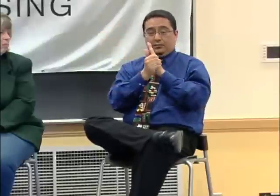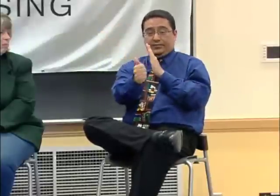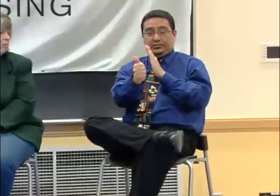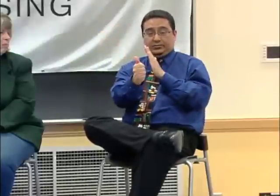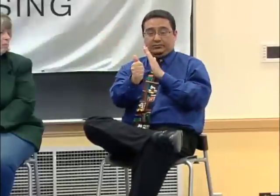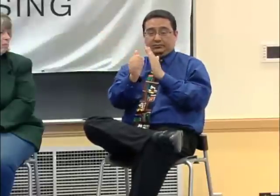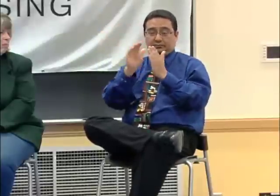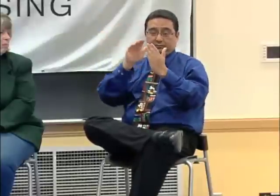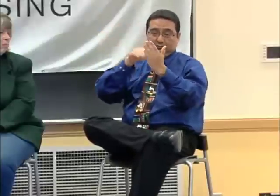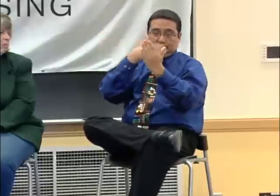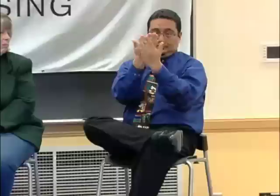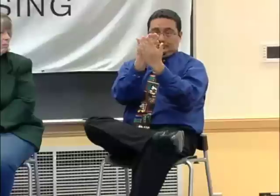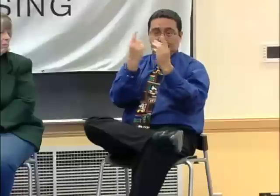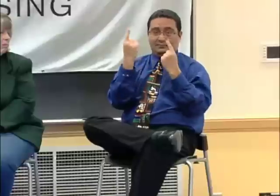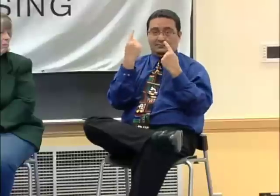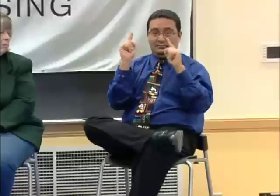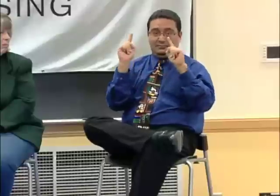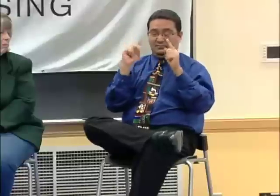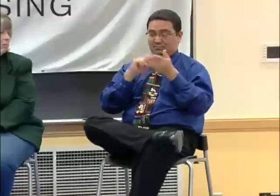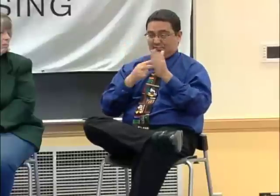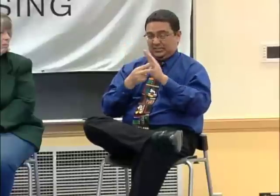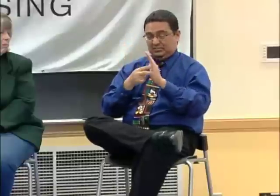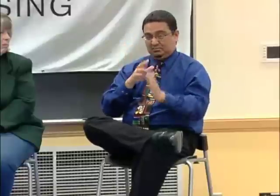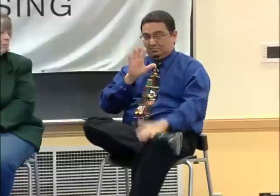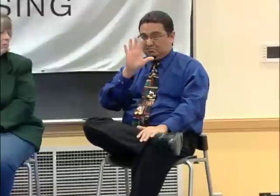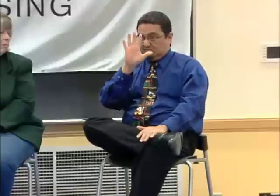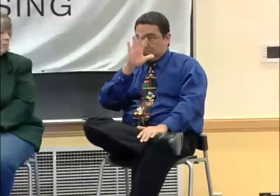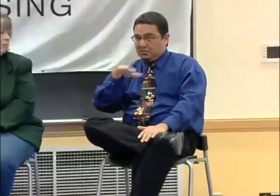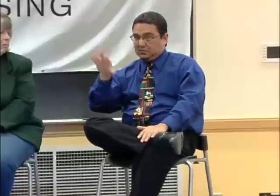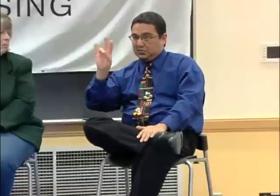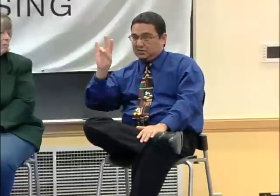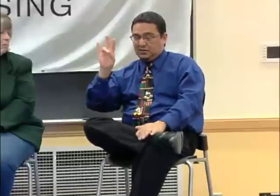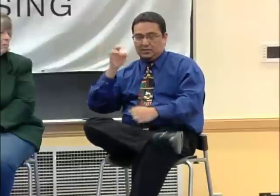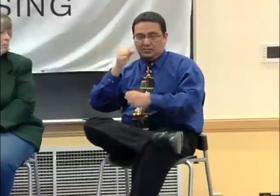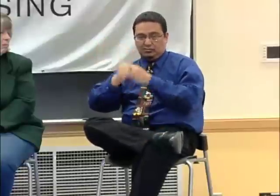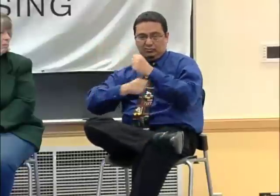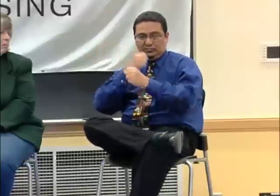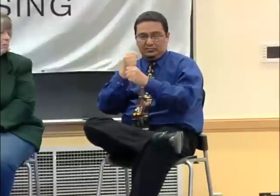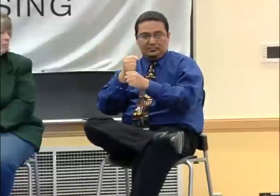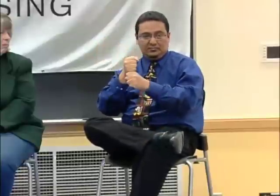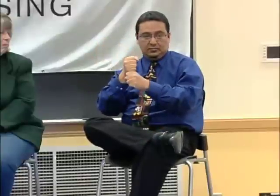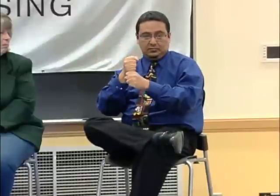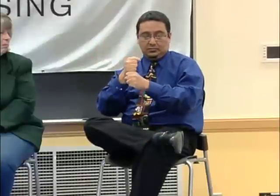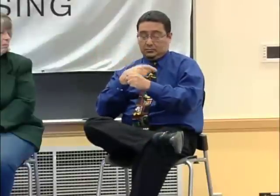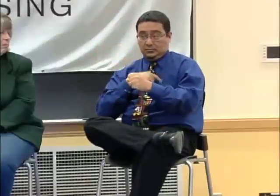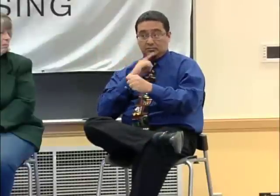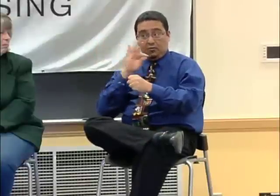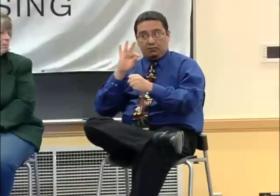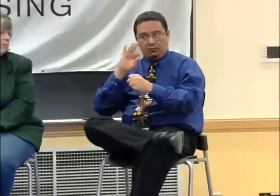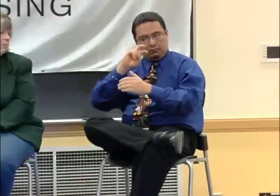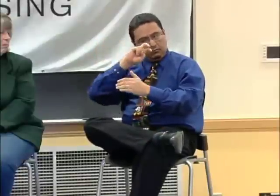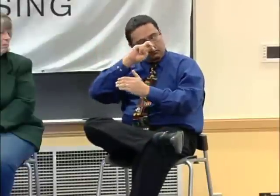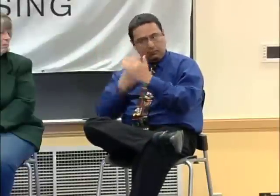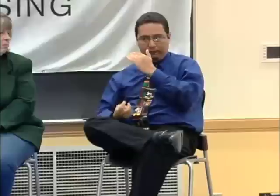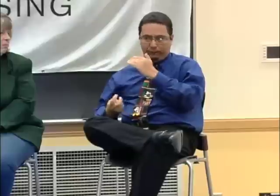is important, but the language skill, that means I would say about 7